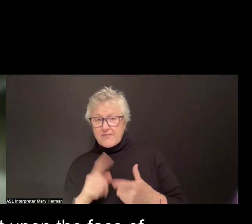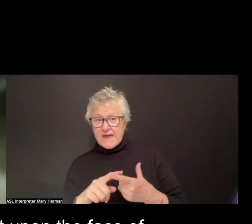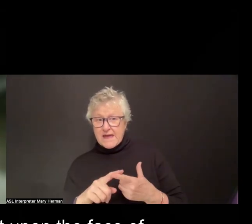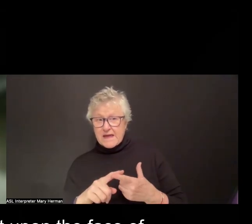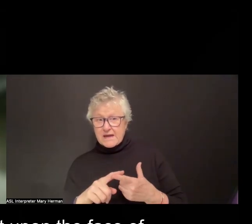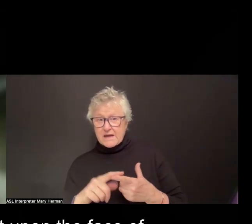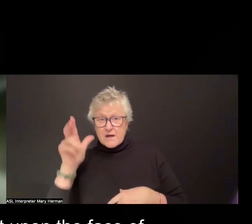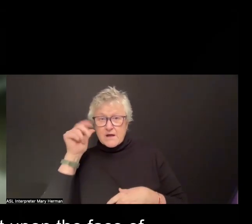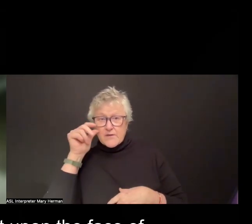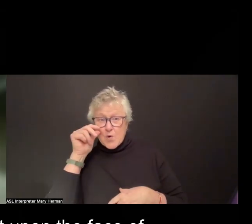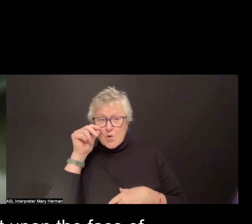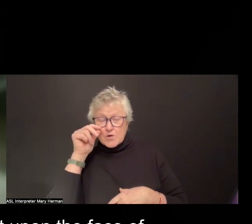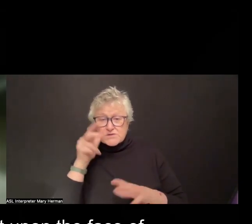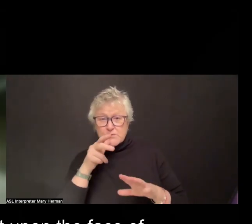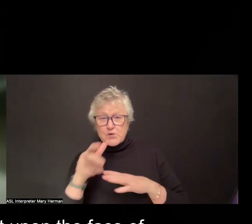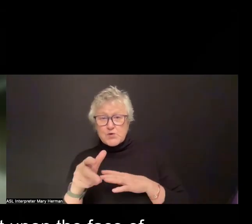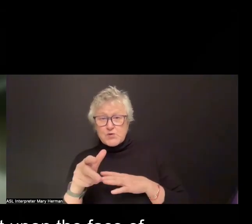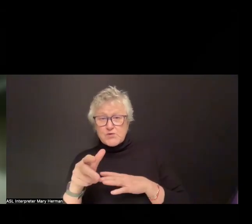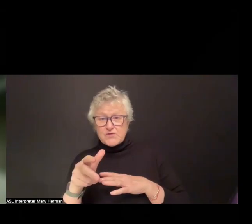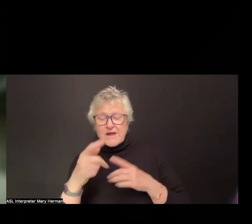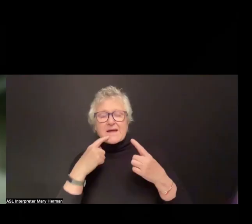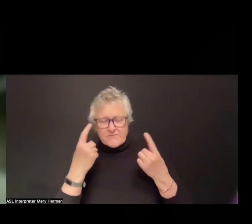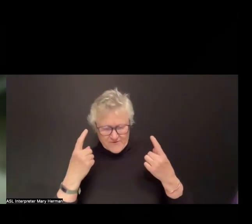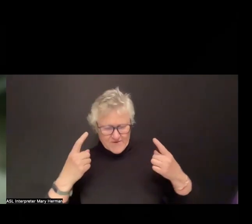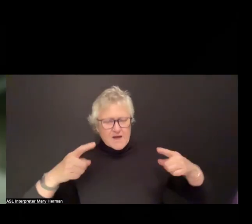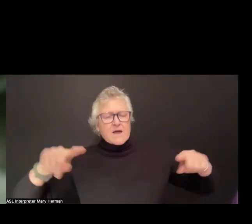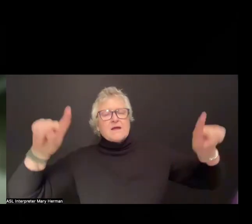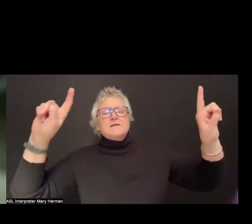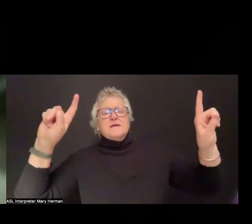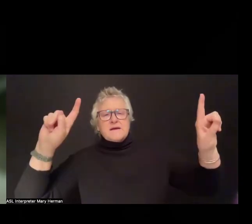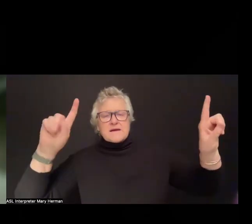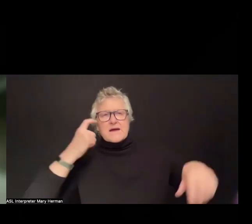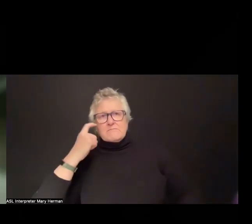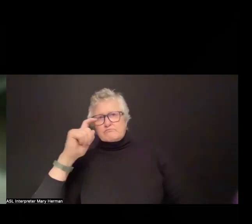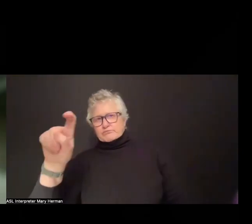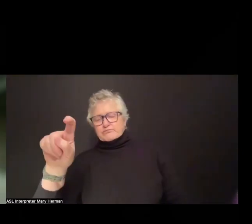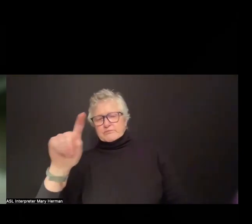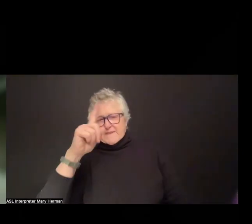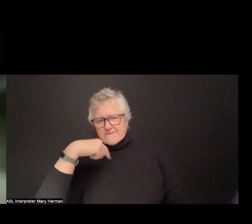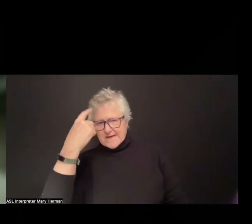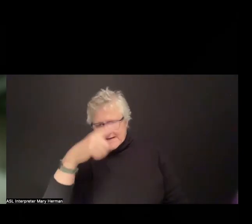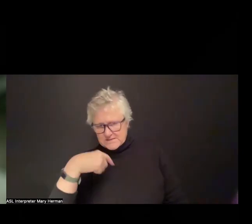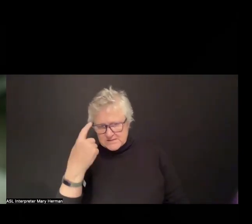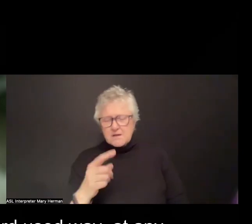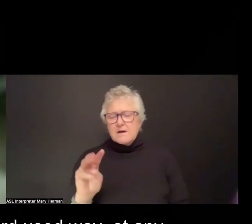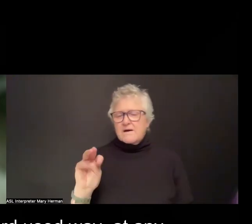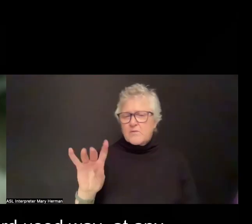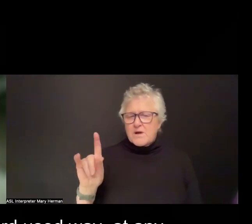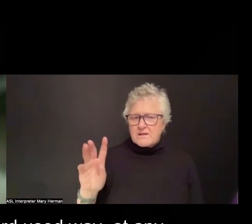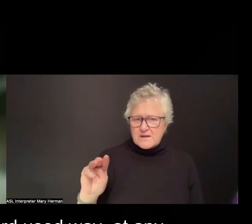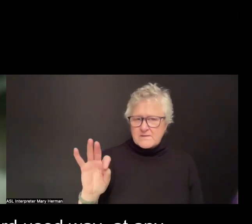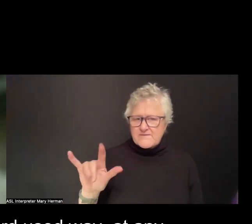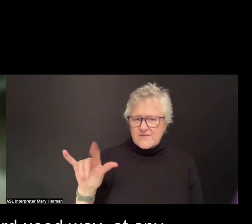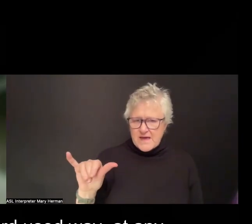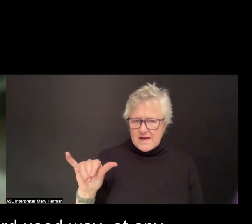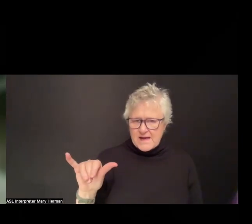my eyes could feast upon the face of William Fly. Mary was right. He was handsome. Handsome in a